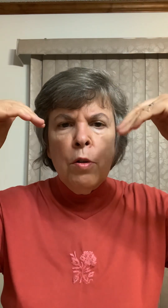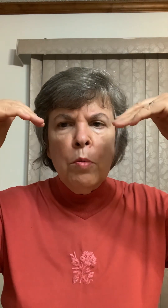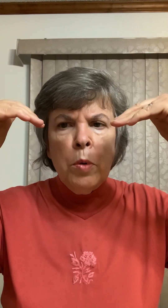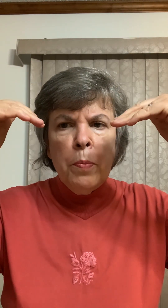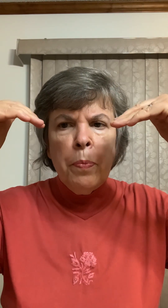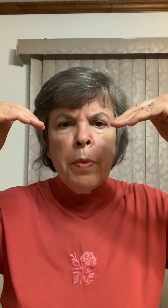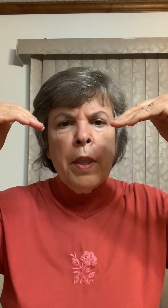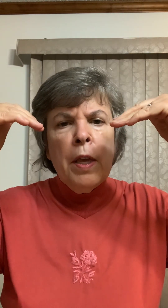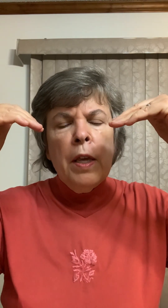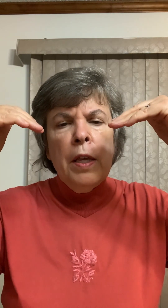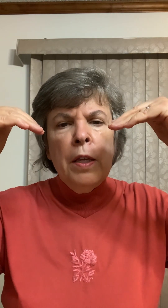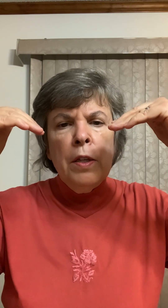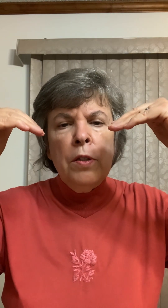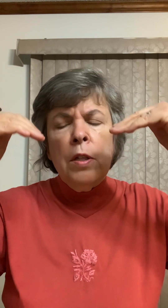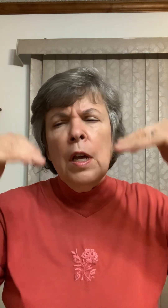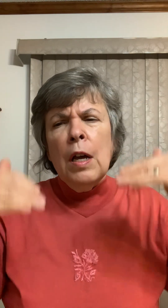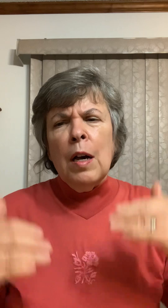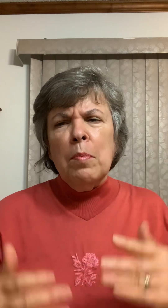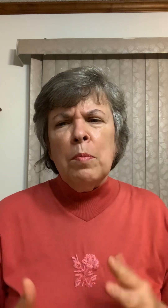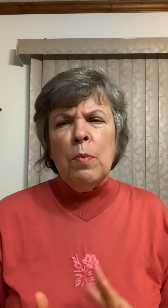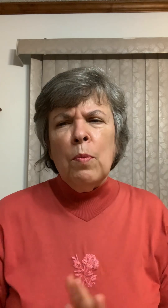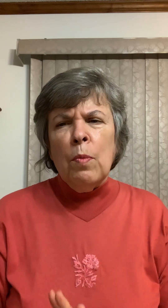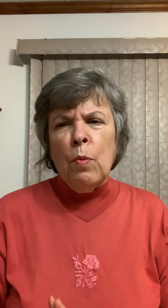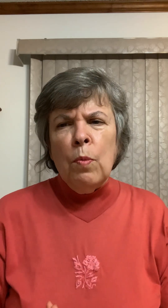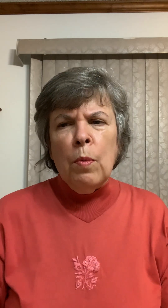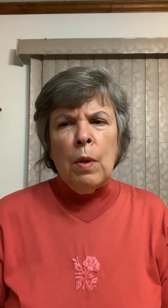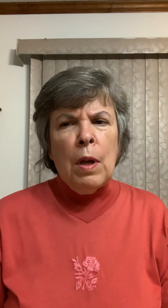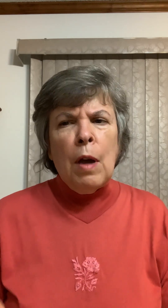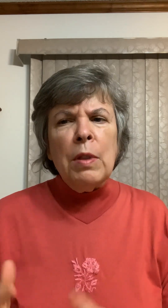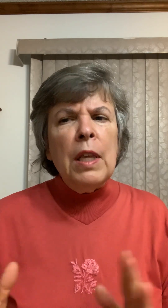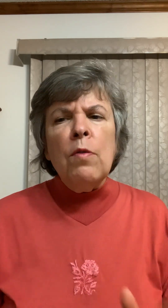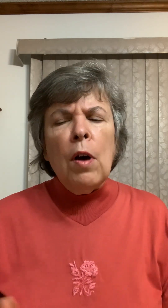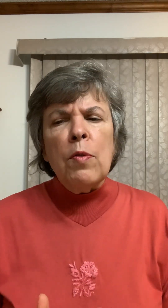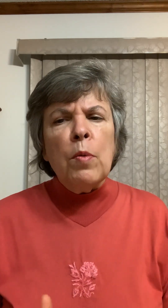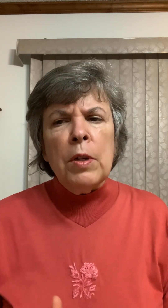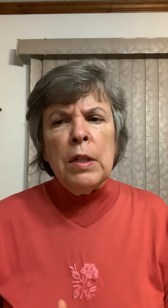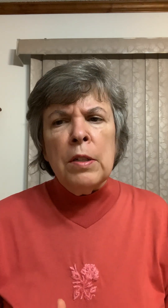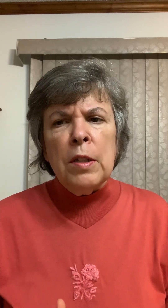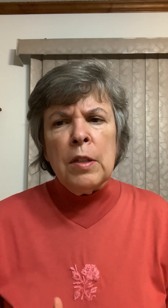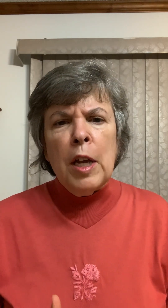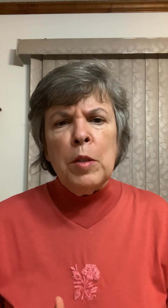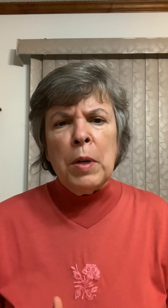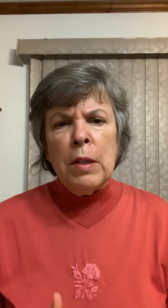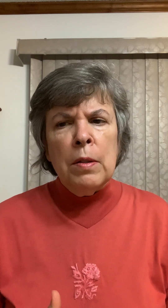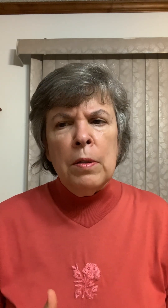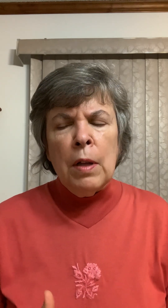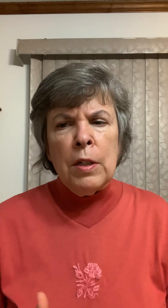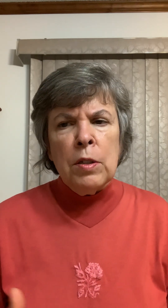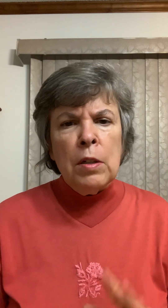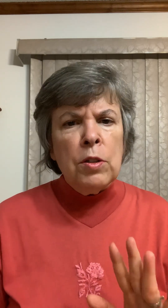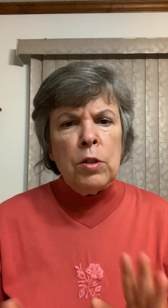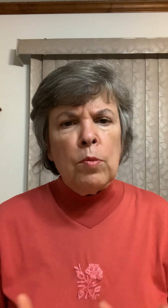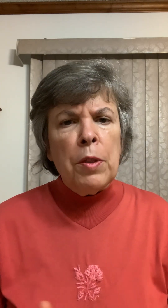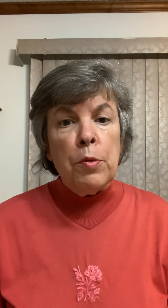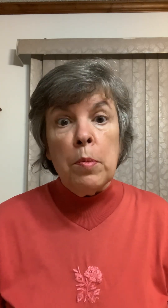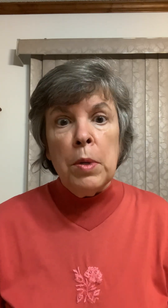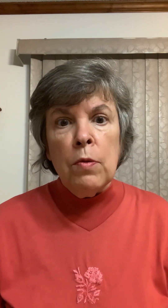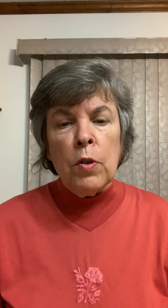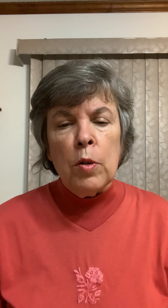Hope is, I would leave off the word is in this case, but let's just run through the be verbs